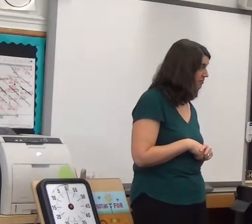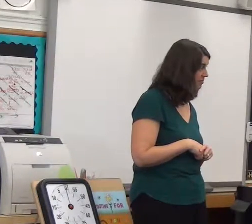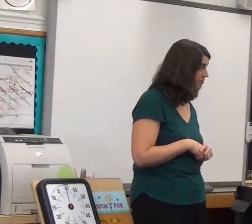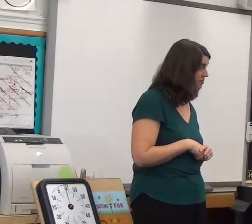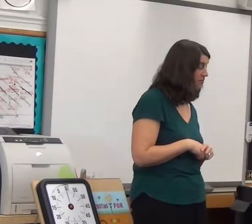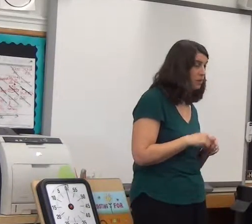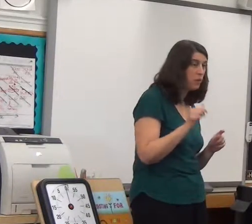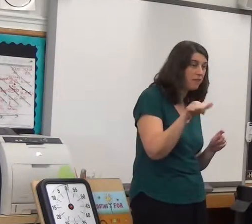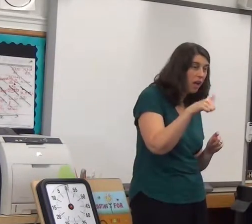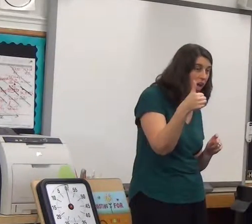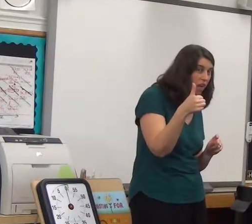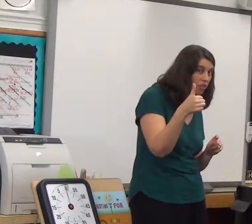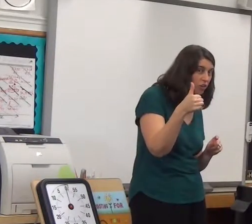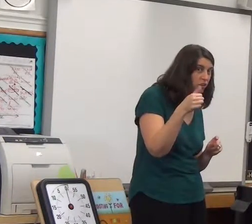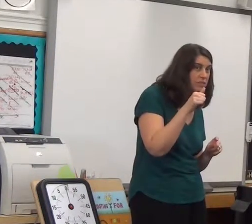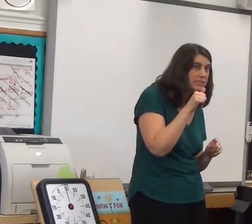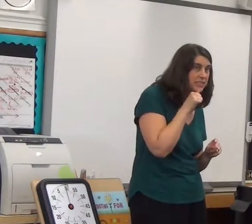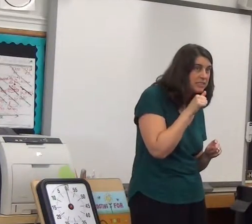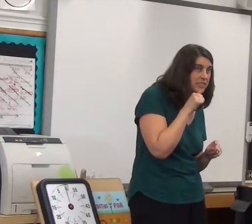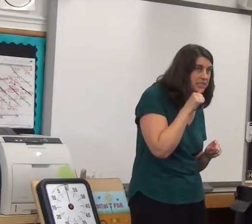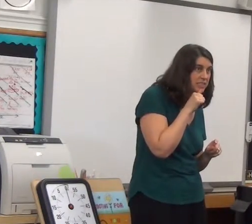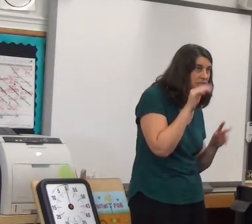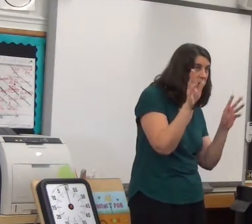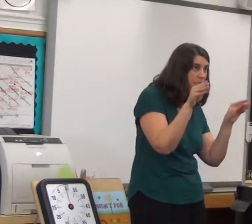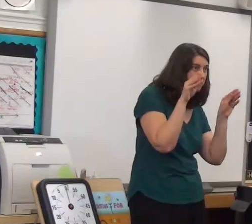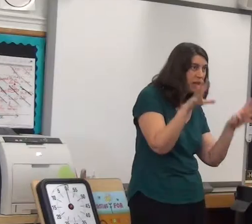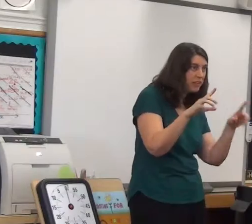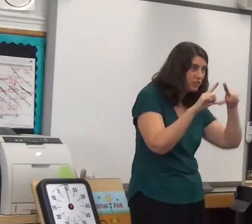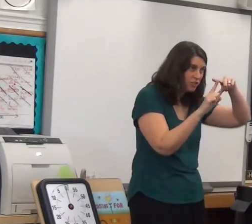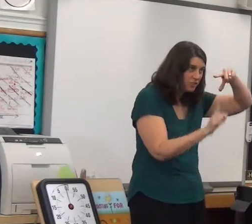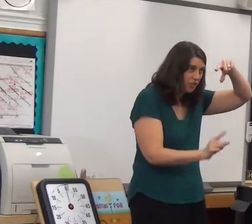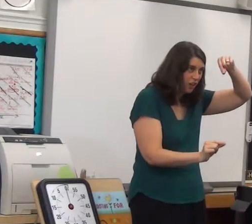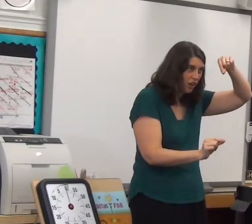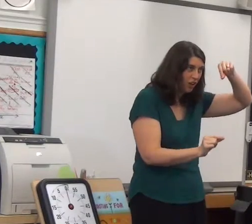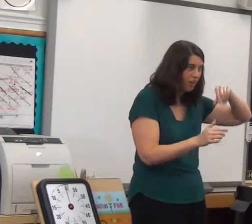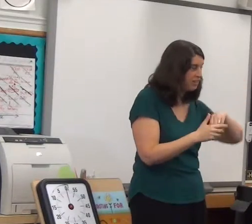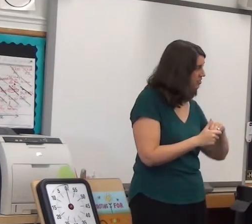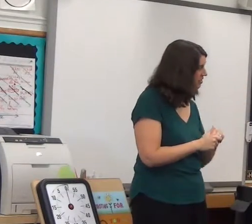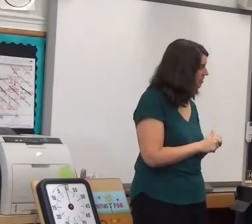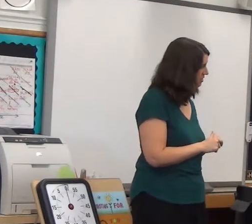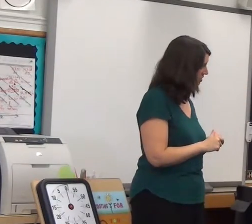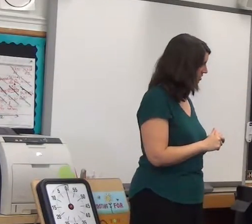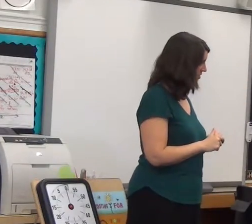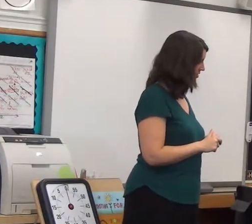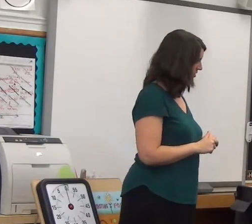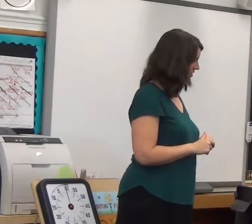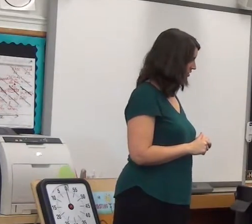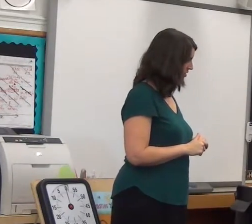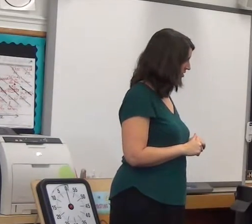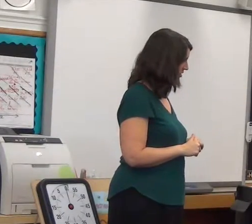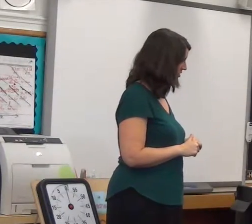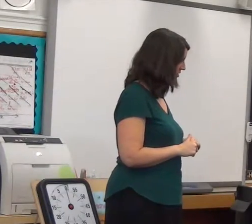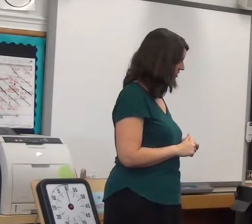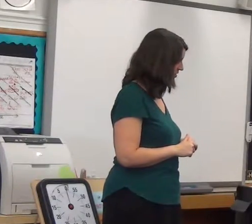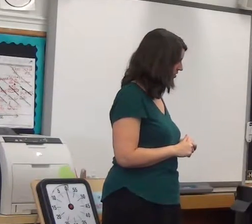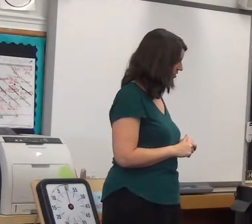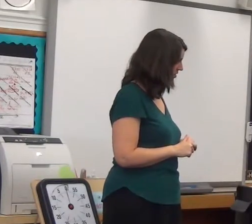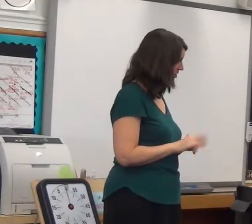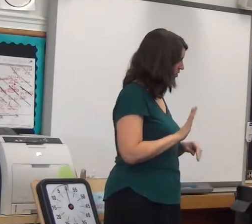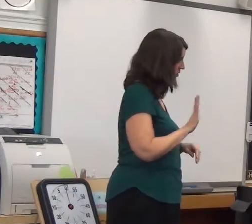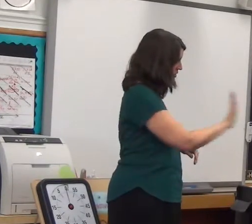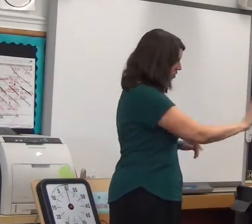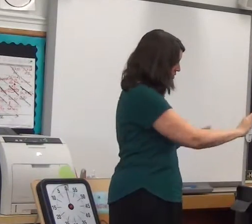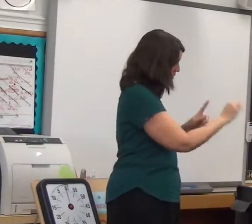we have another little magic card. And on this magic card is written